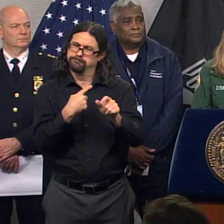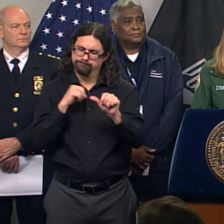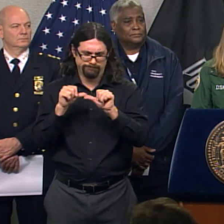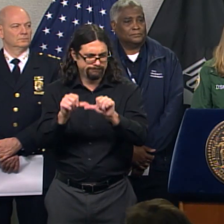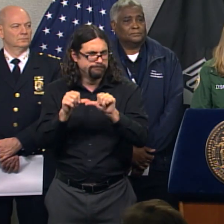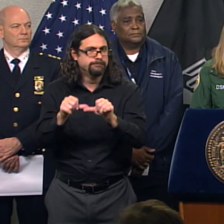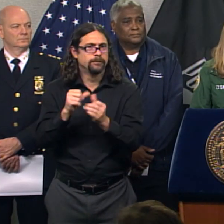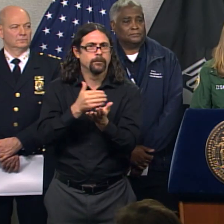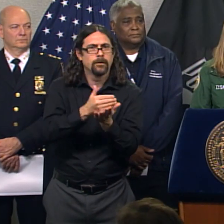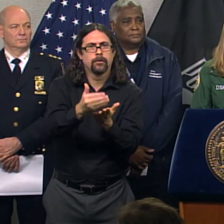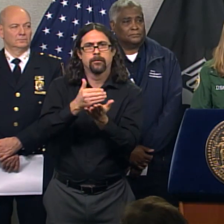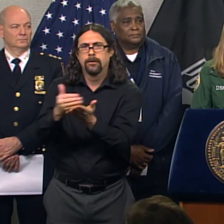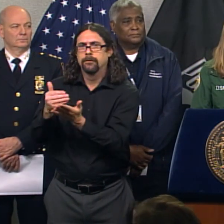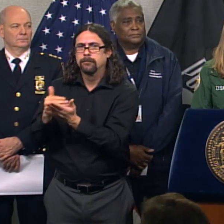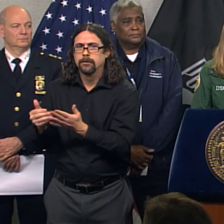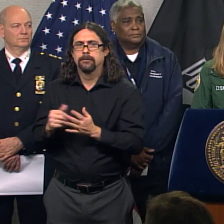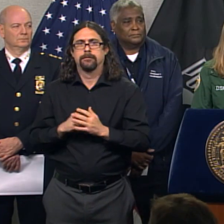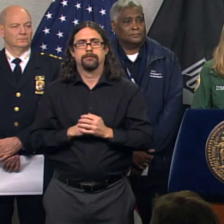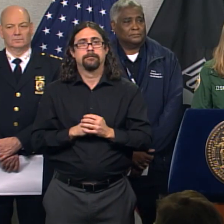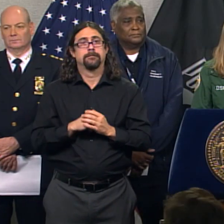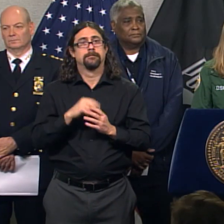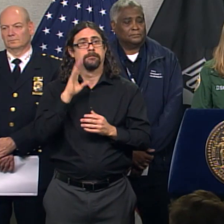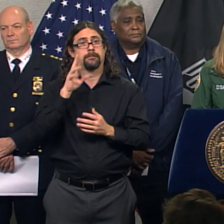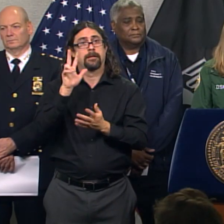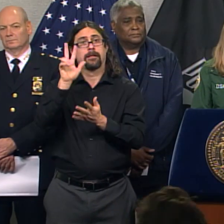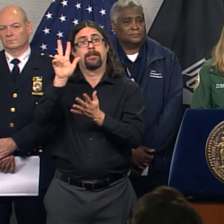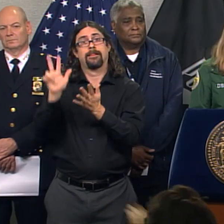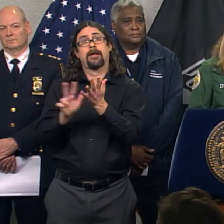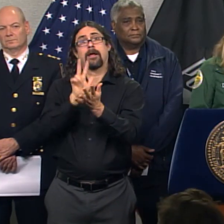ago, you may have 6 inches of snow on your block.